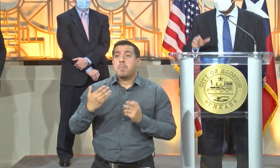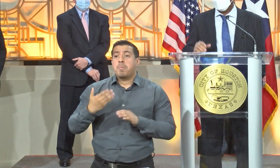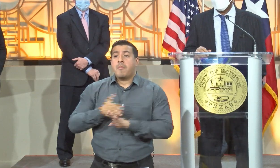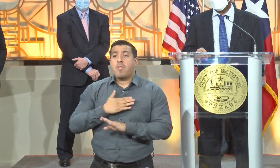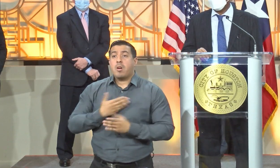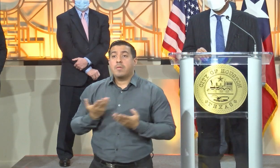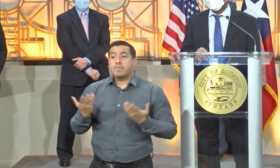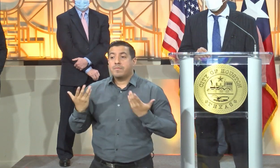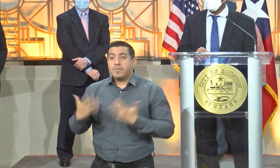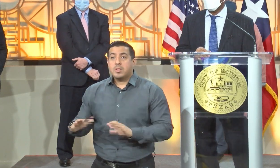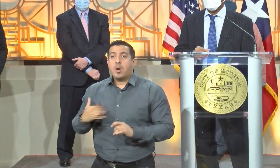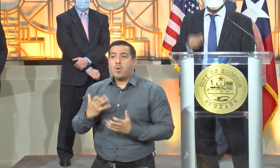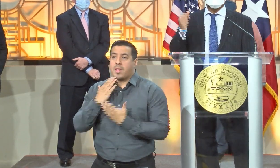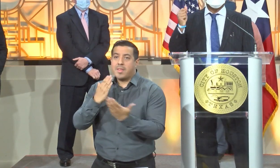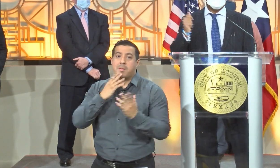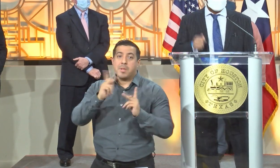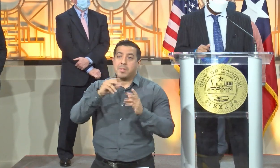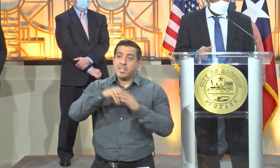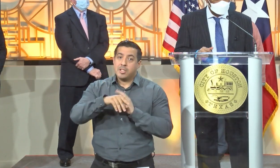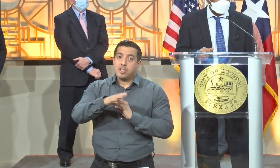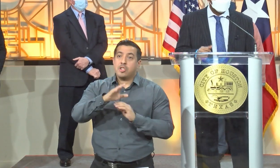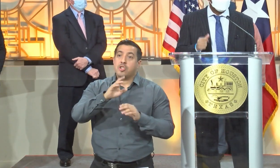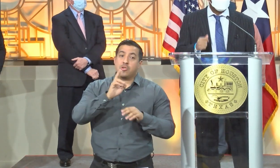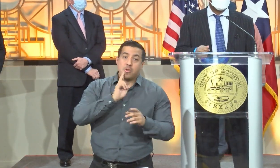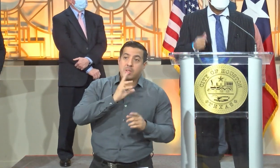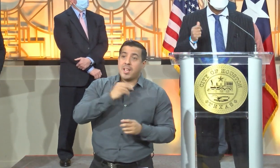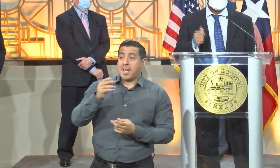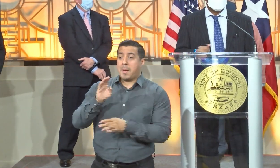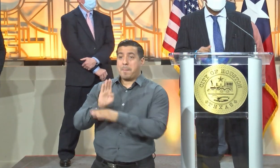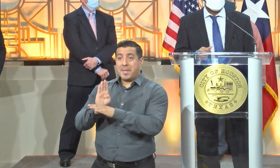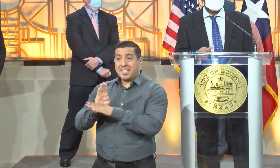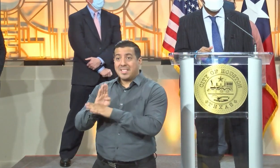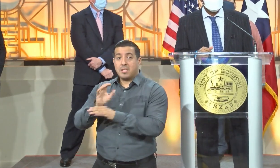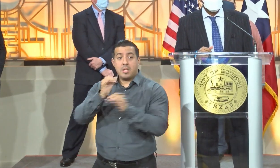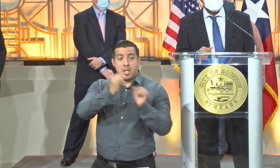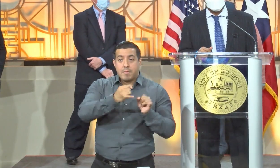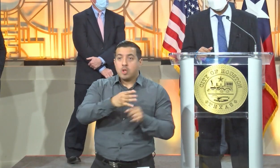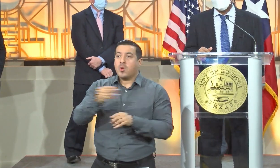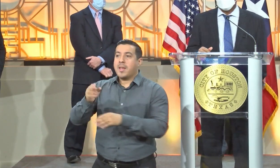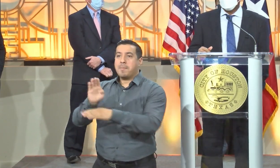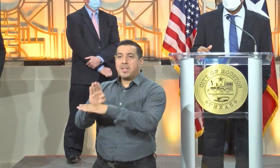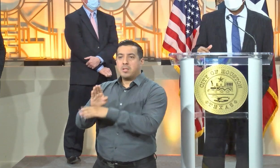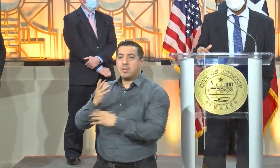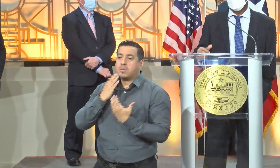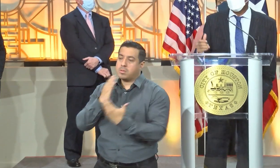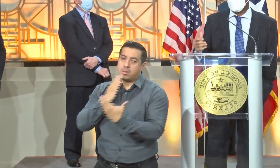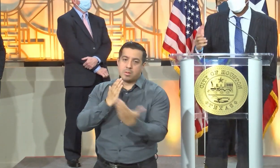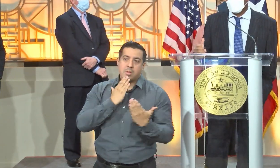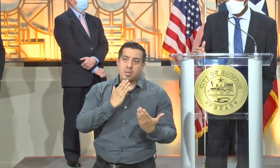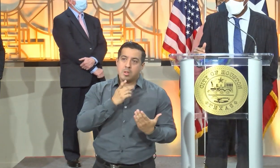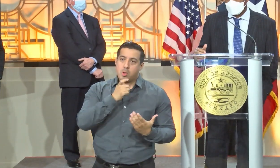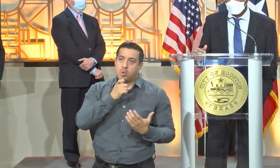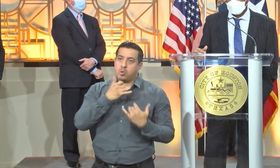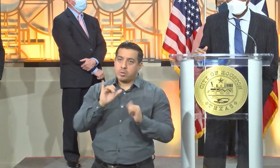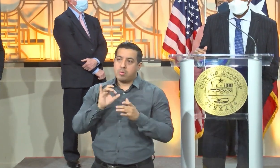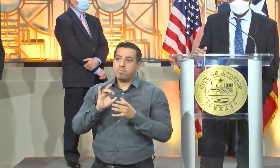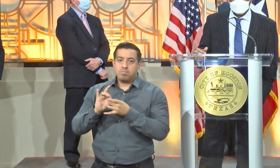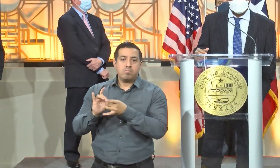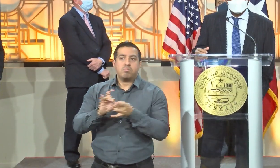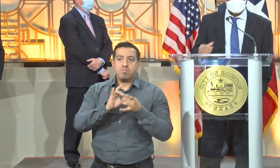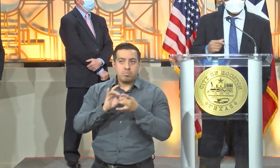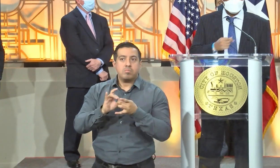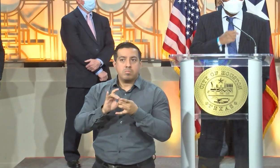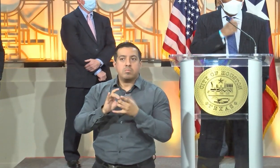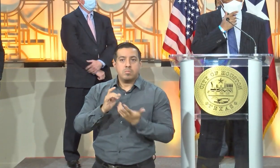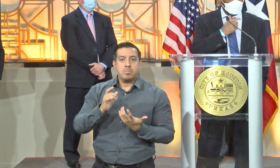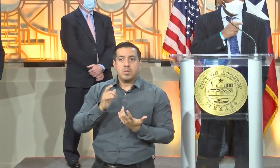to thank the people in the city of Houston and the businesses, individuals as well as the businesses, for being very cooperative,